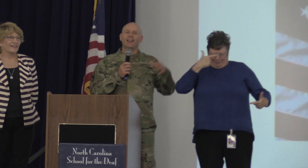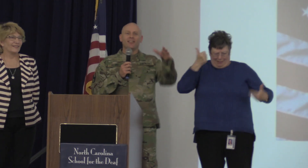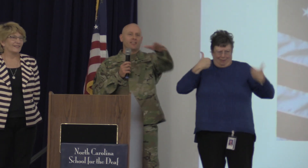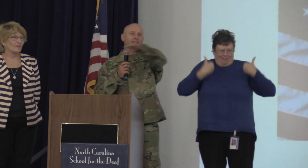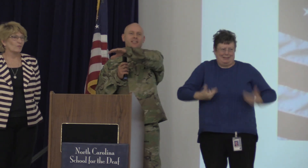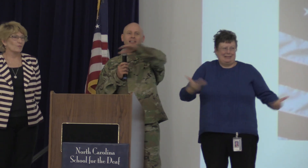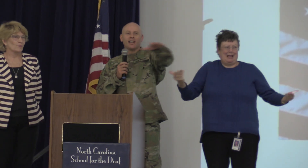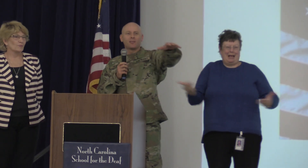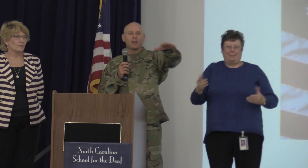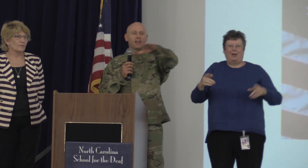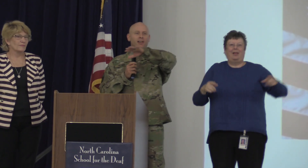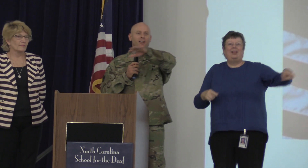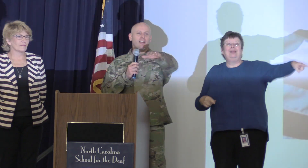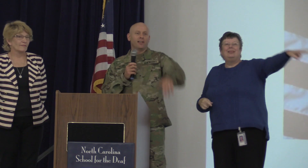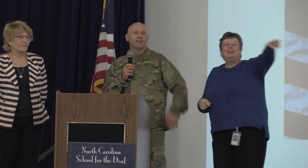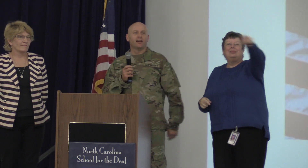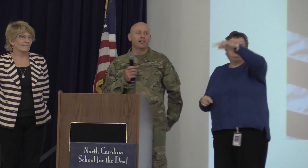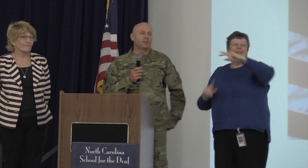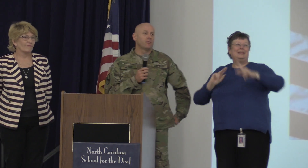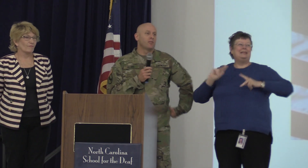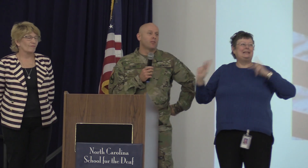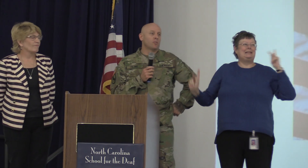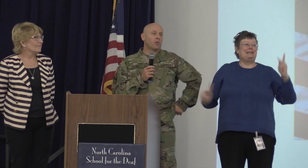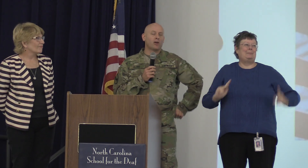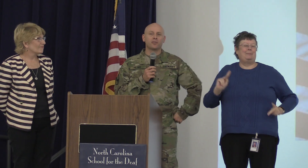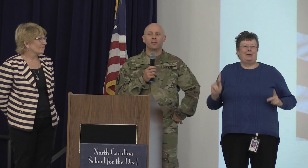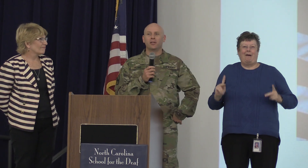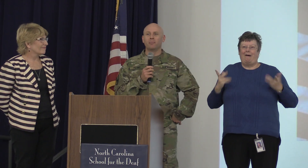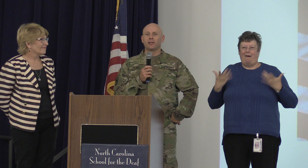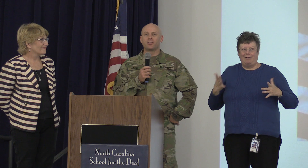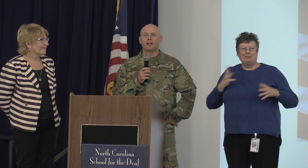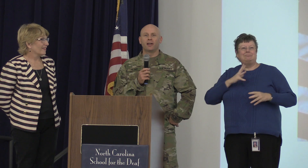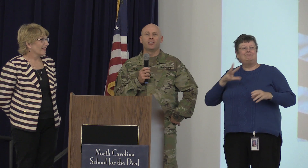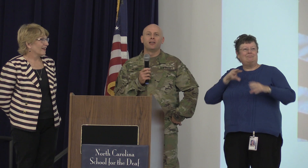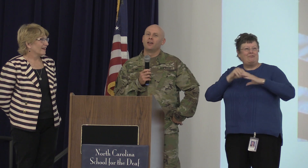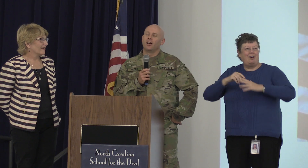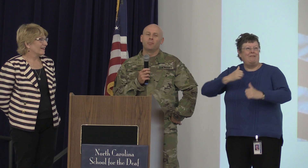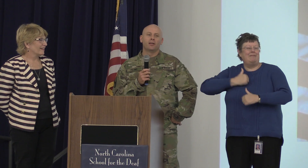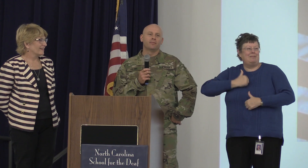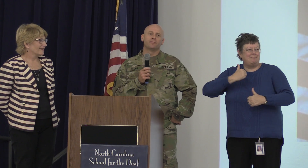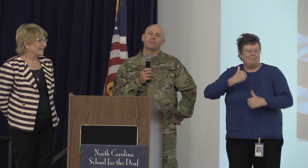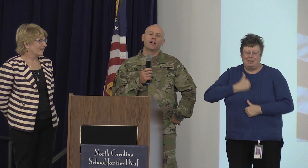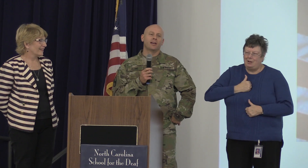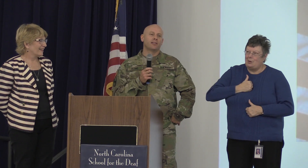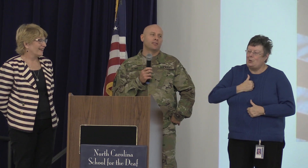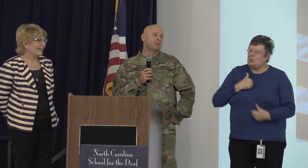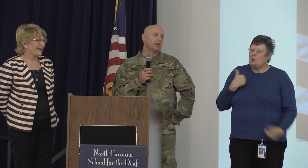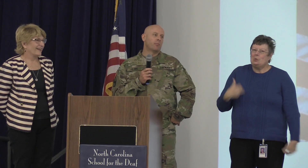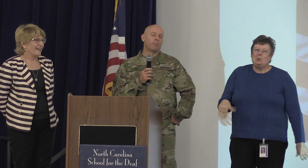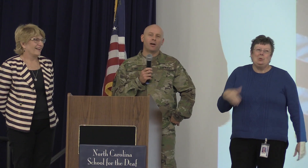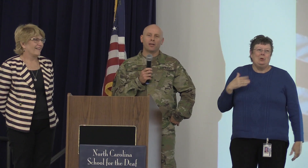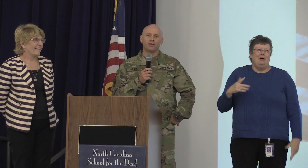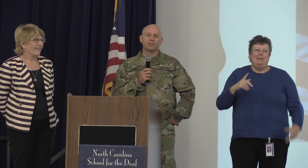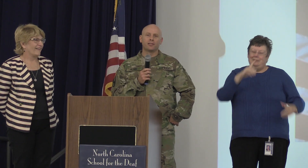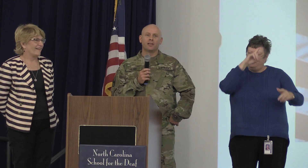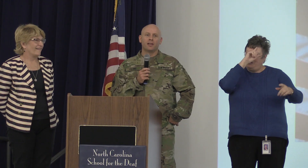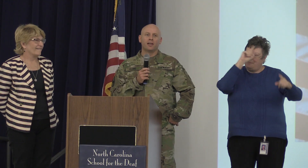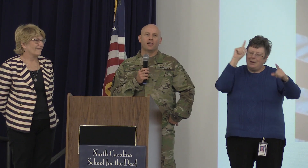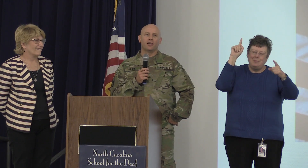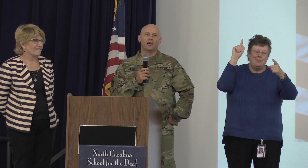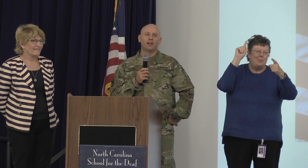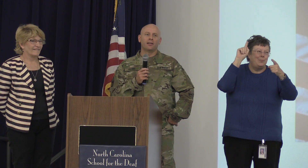here, these guys right here that were also in the military, I mean, hey, they're my